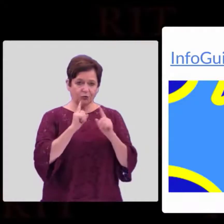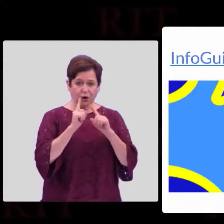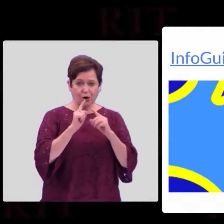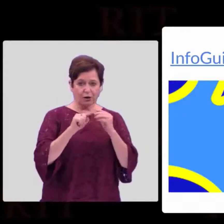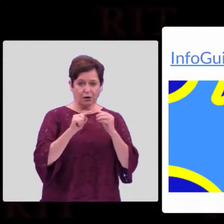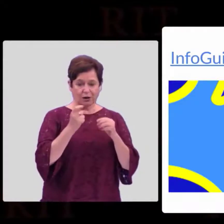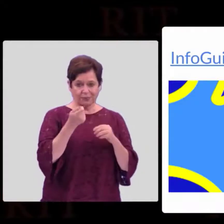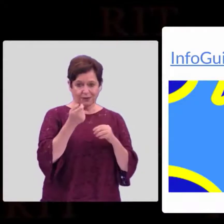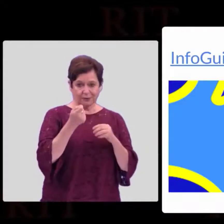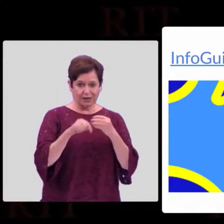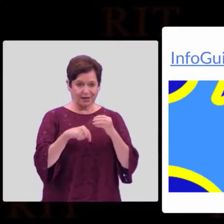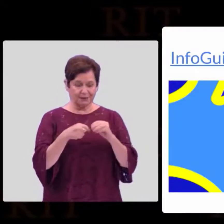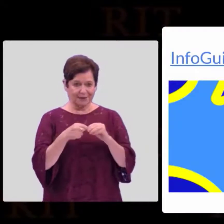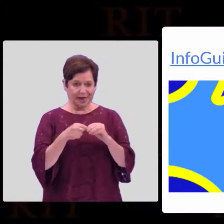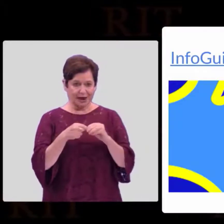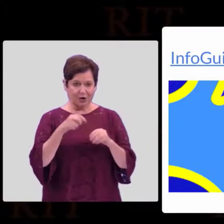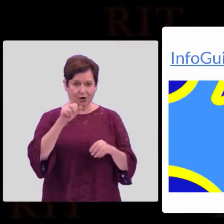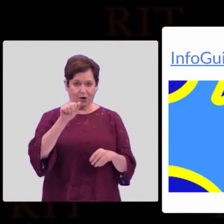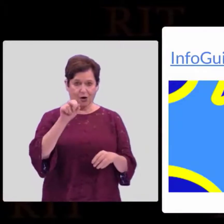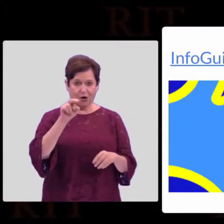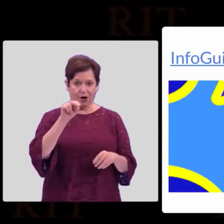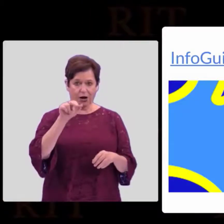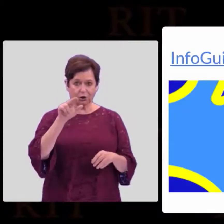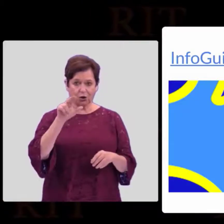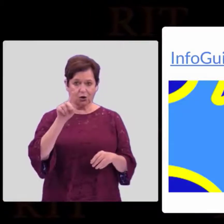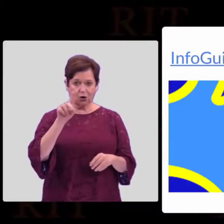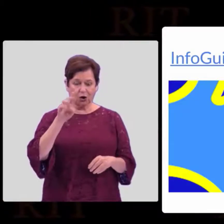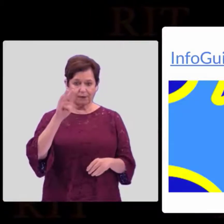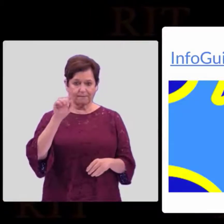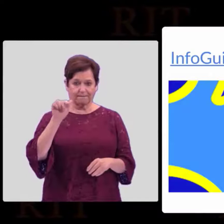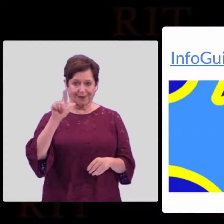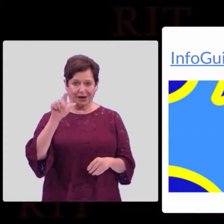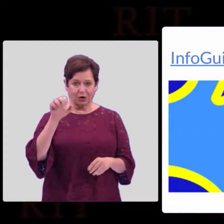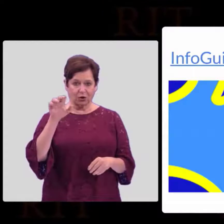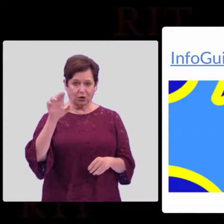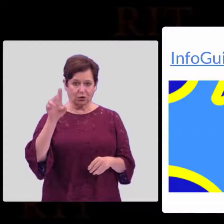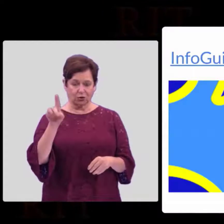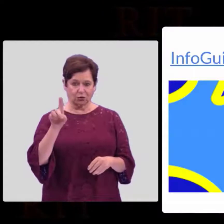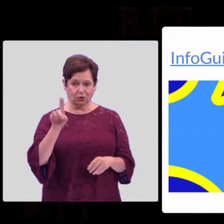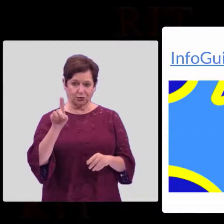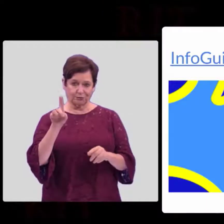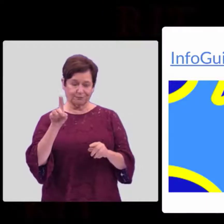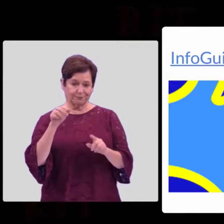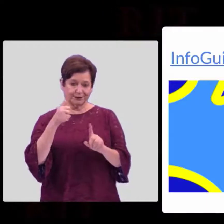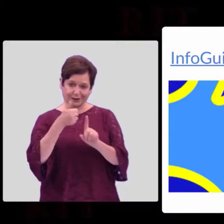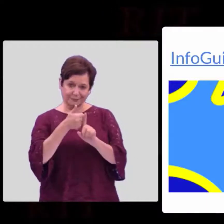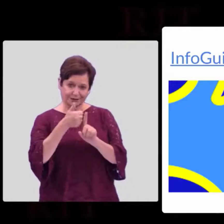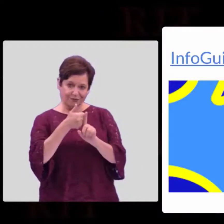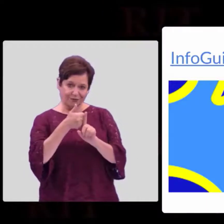Right now, I will talk a little bit about Arnaud Ballard.